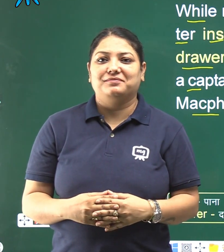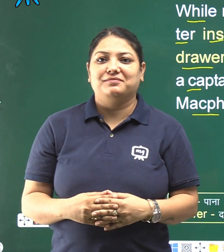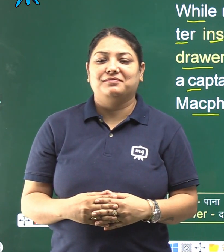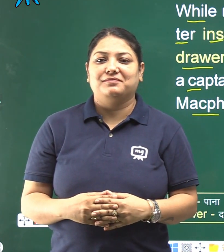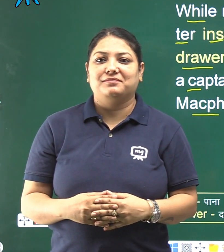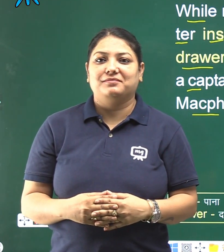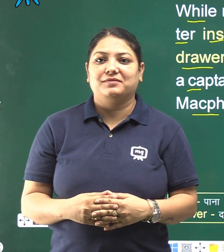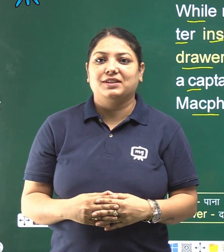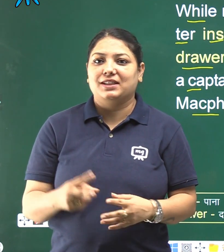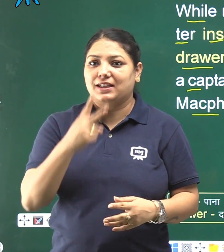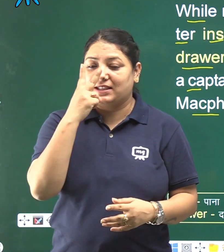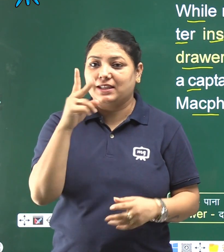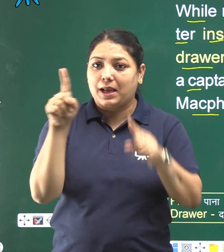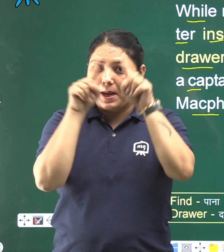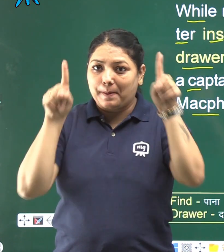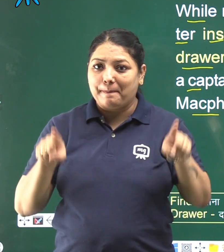See in this picture.